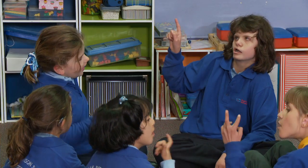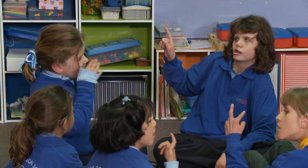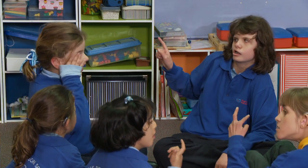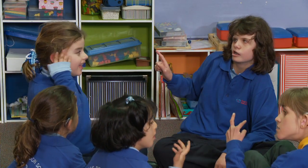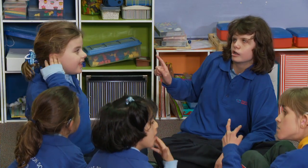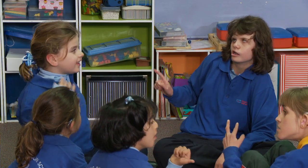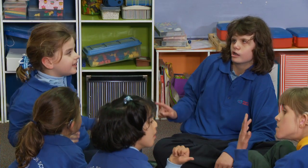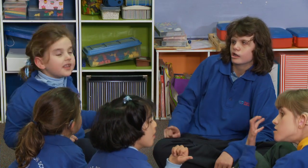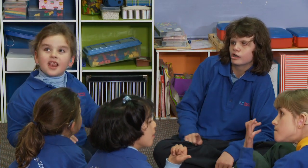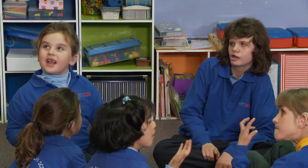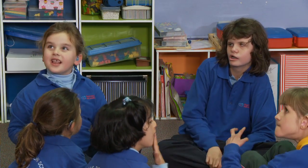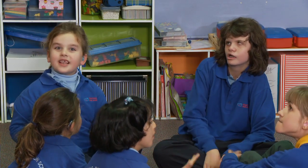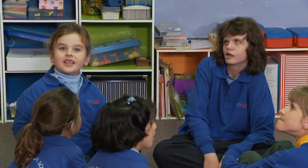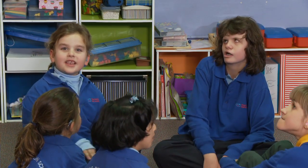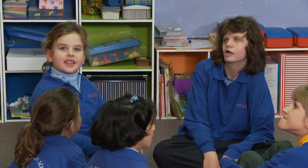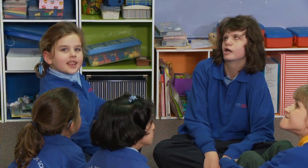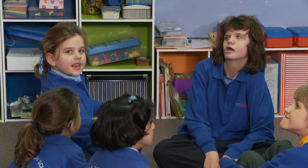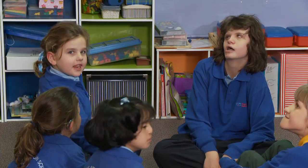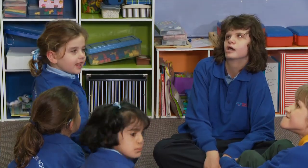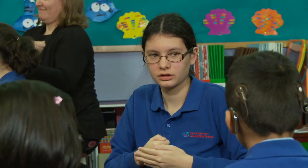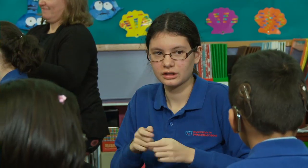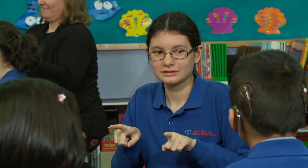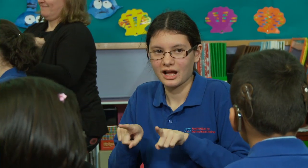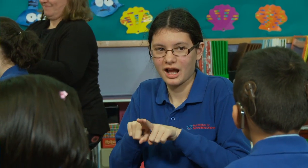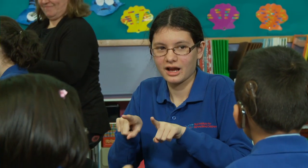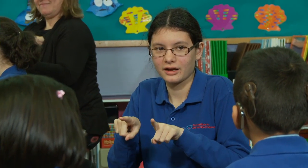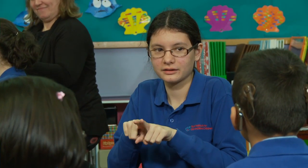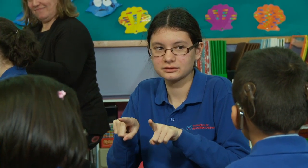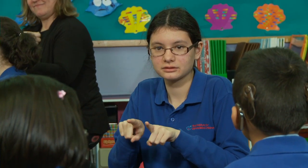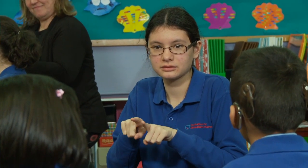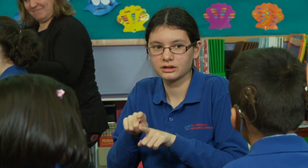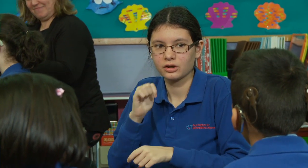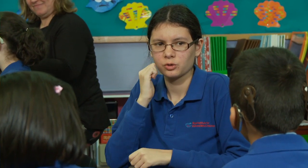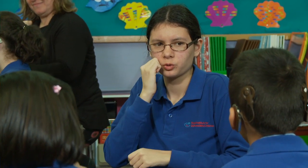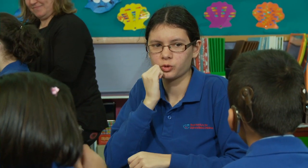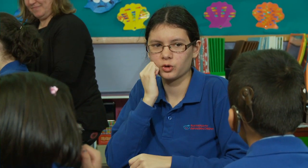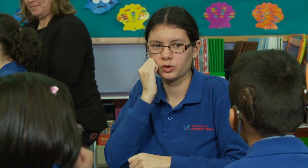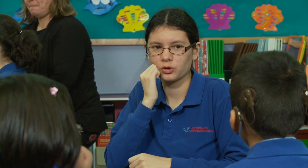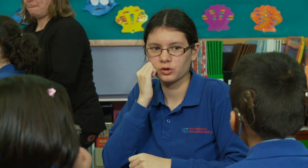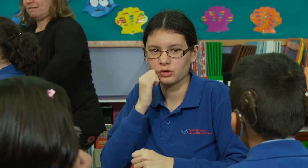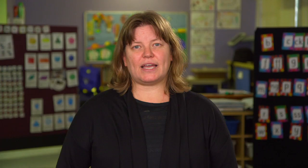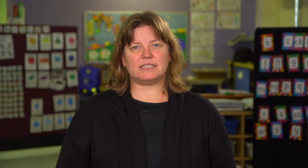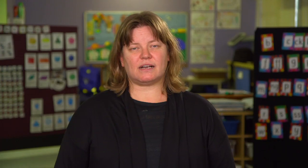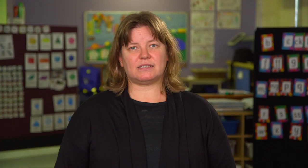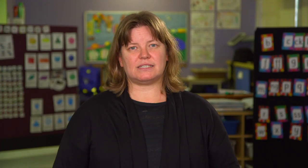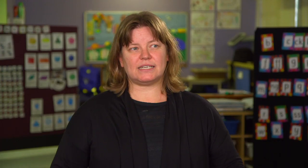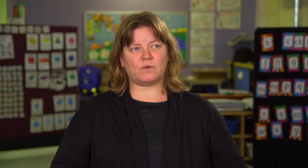all quite capable of understanding the concepts. We talked about how a melody and a harmony go together, and they decided to stick with